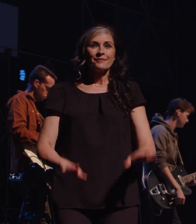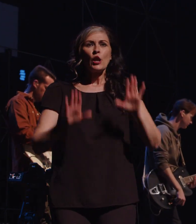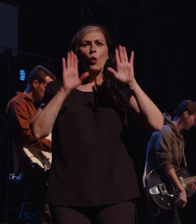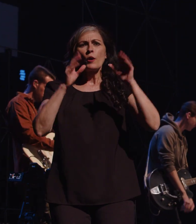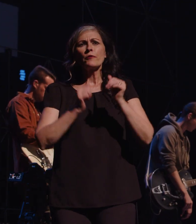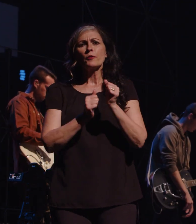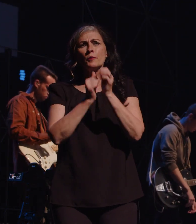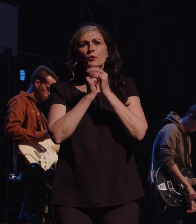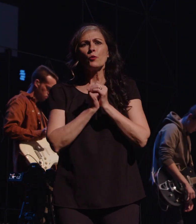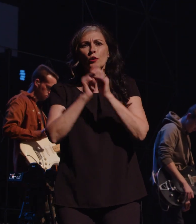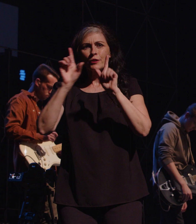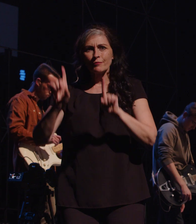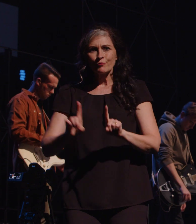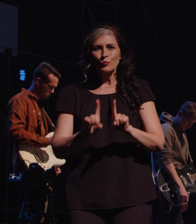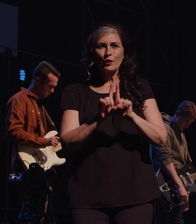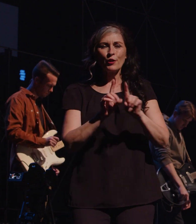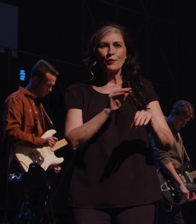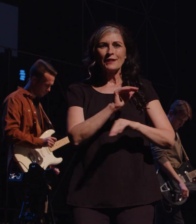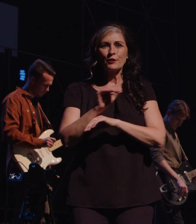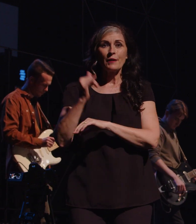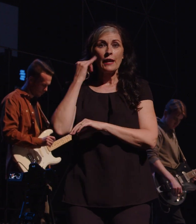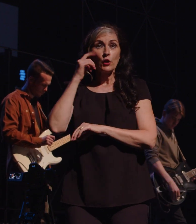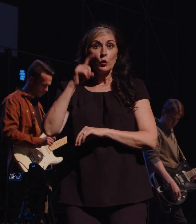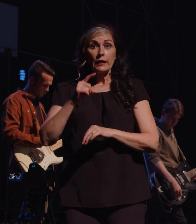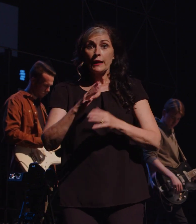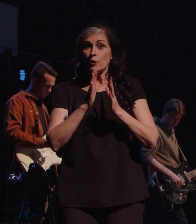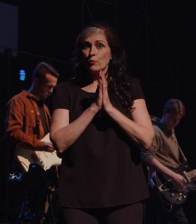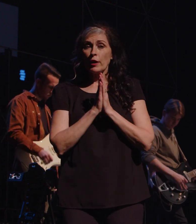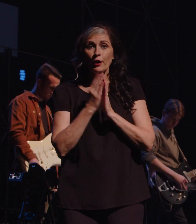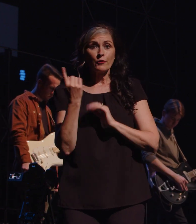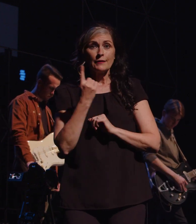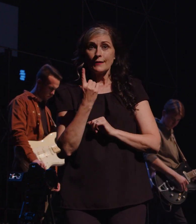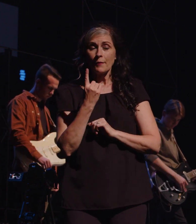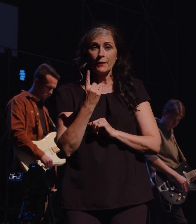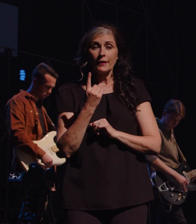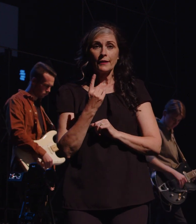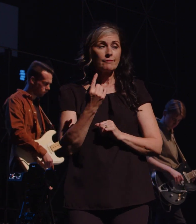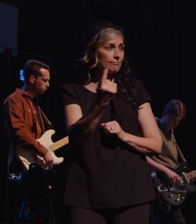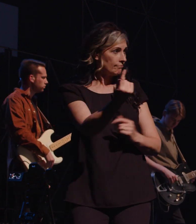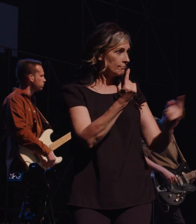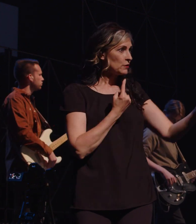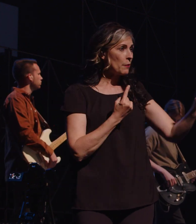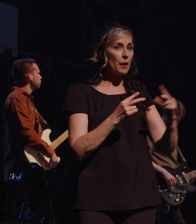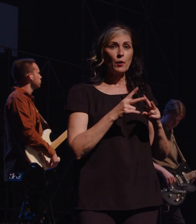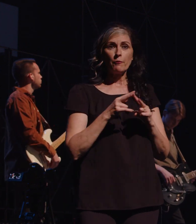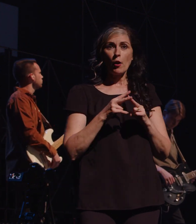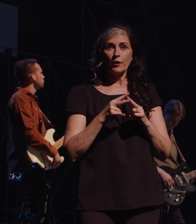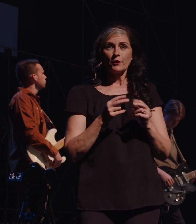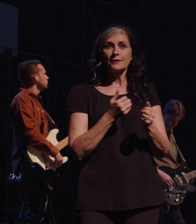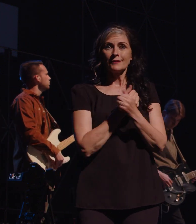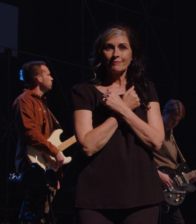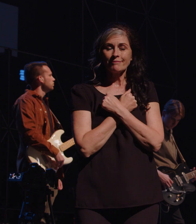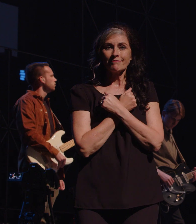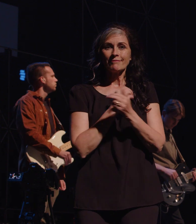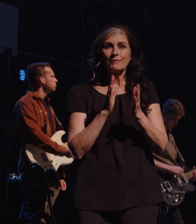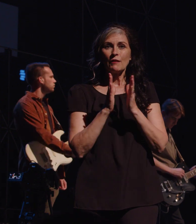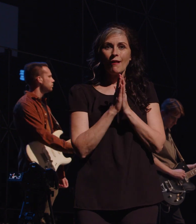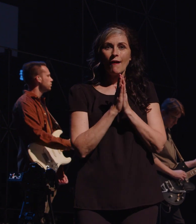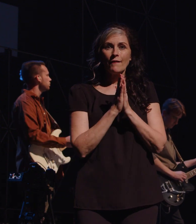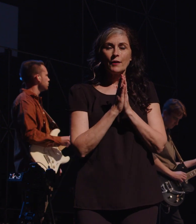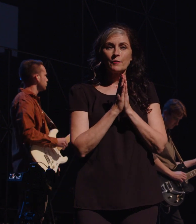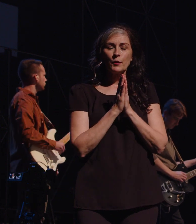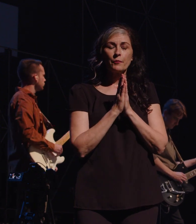great to worship alongside all of you this evening. If you need prayer for anything, would like some prayer, we'll have prayer partners down here. They would love to spend a little bit of time